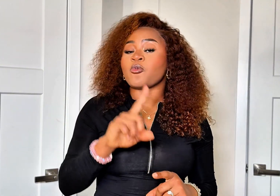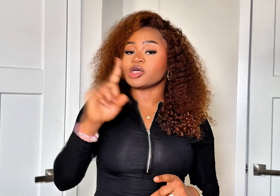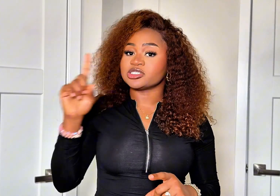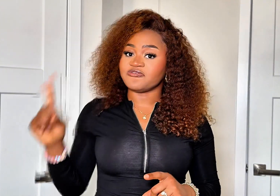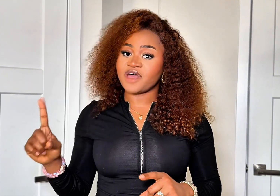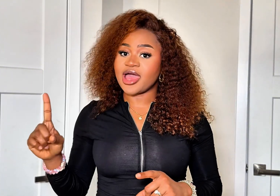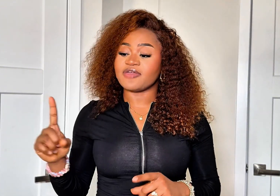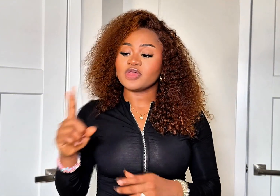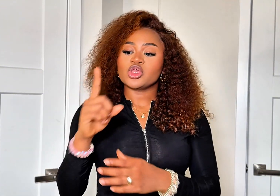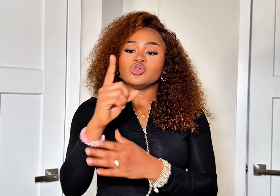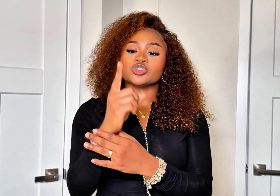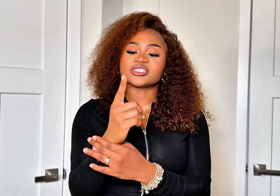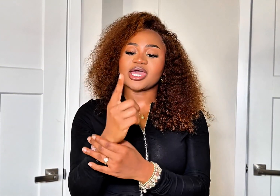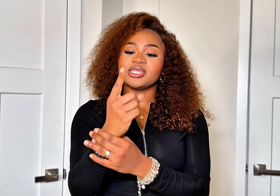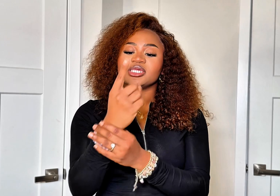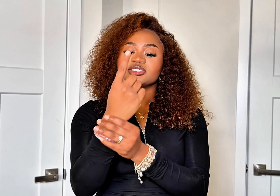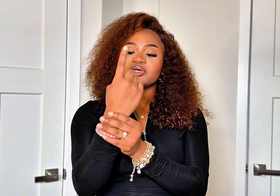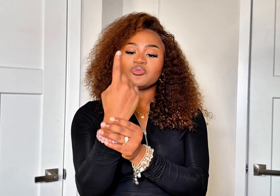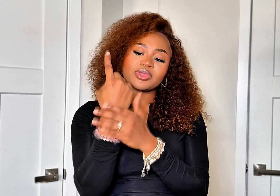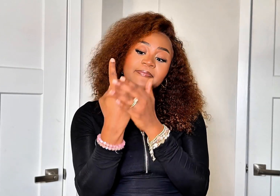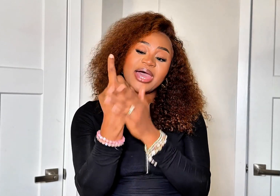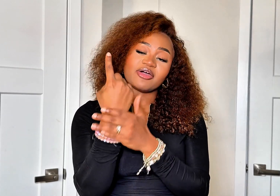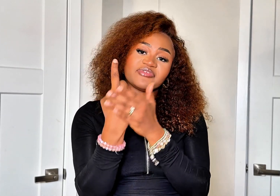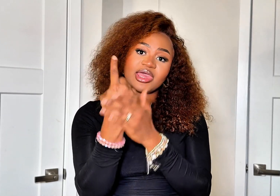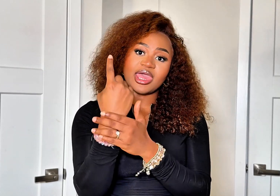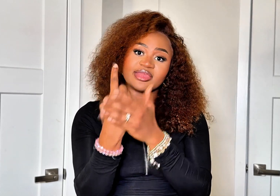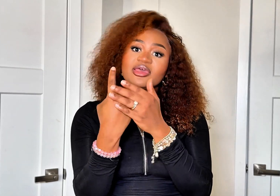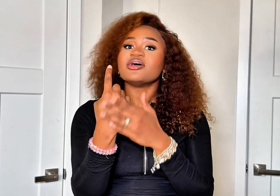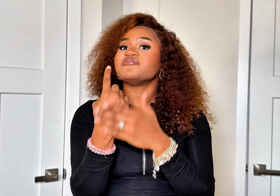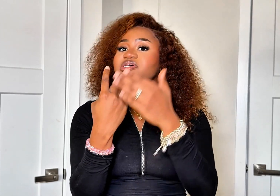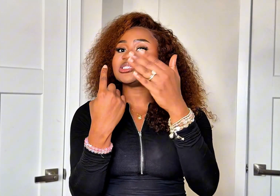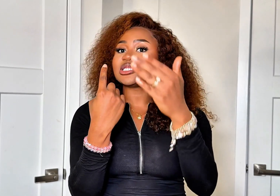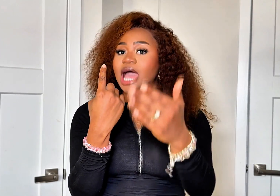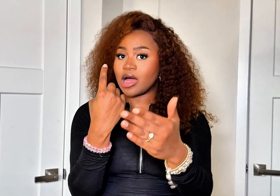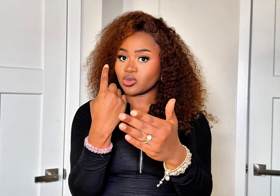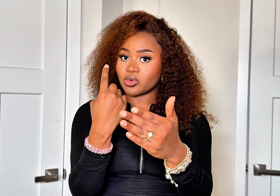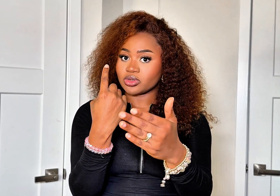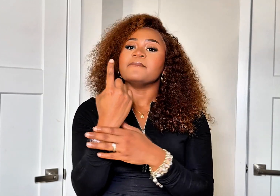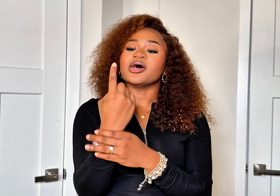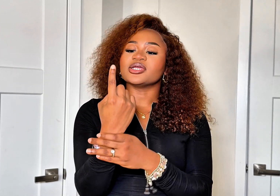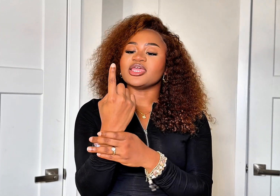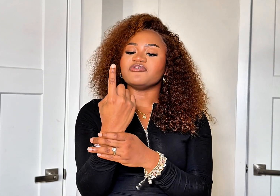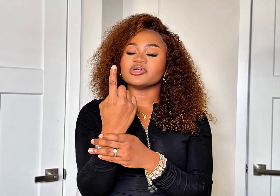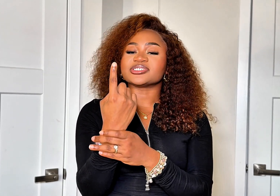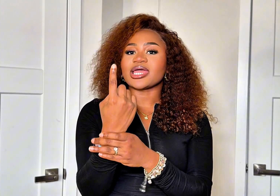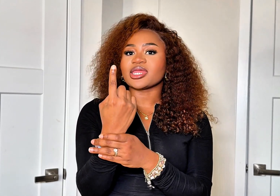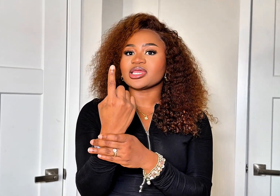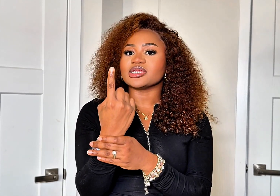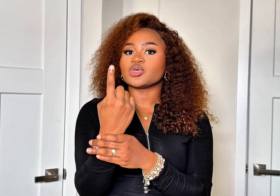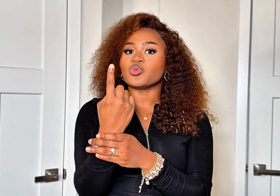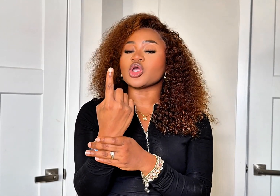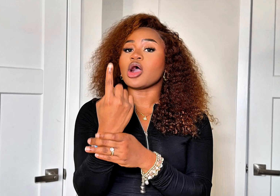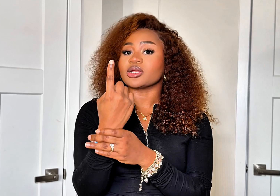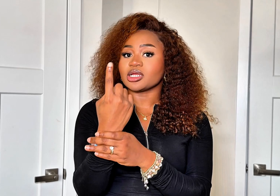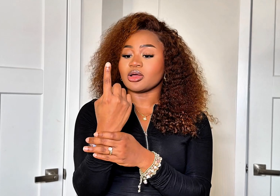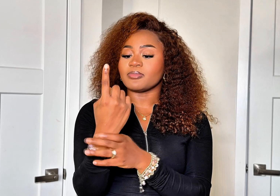1 to 5, you sign it with the back of your hand facing outward. But if you're signing it with other